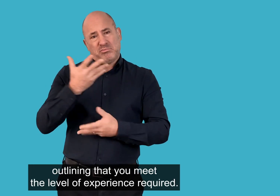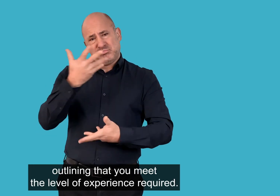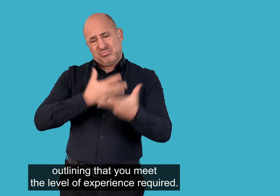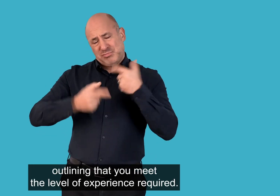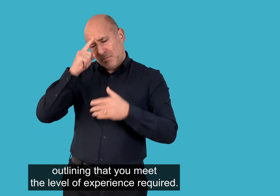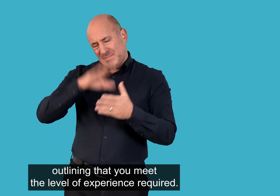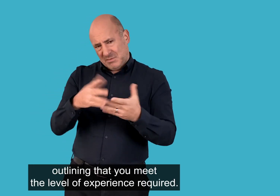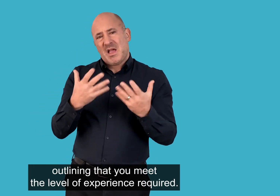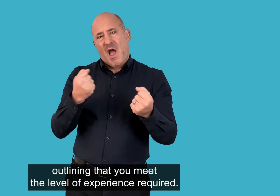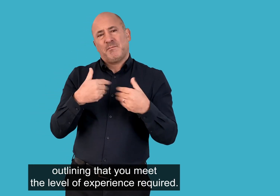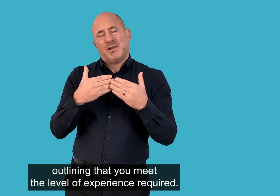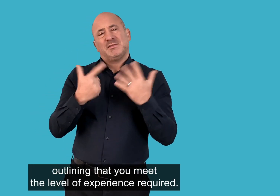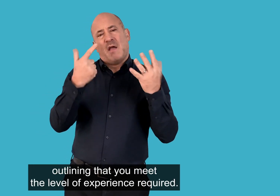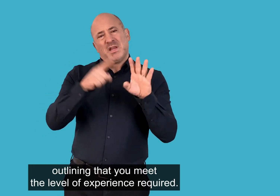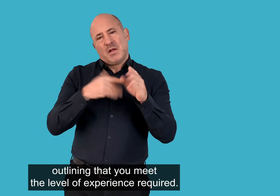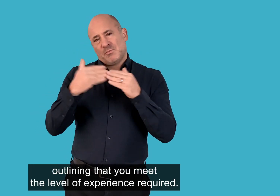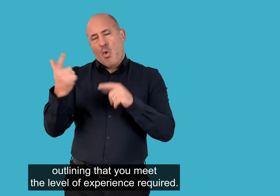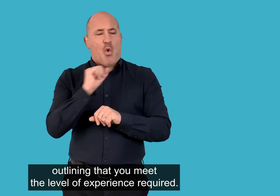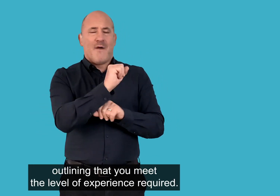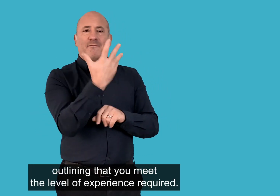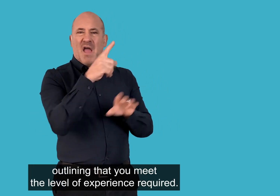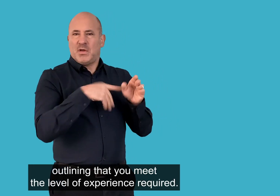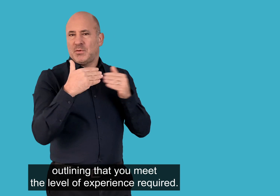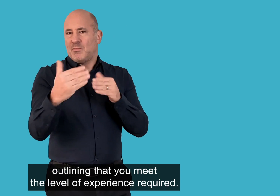CV, outlining that you meet the level of experience required.